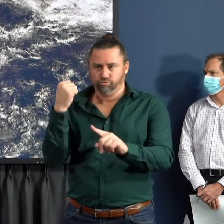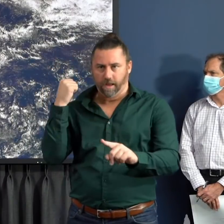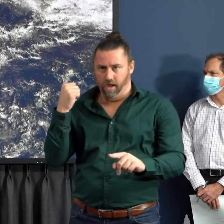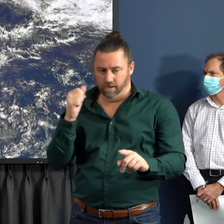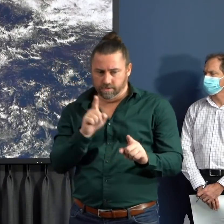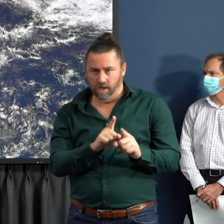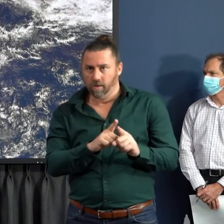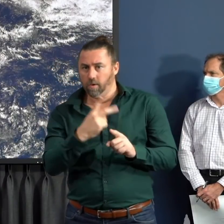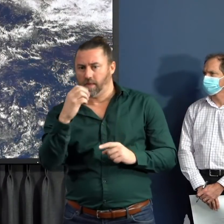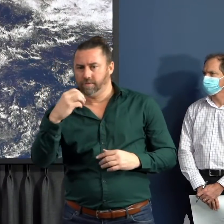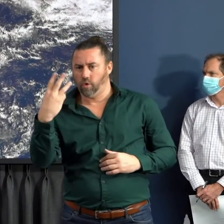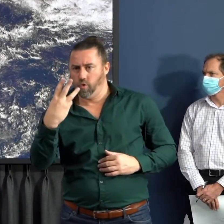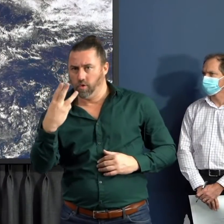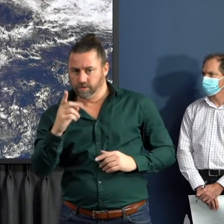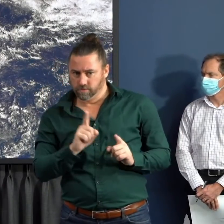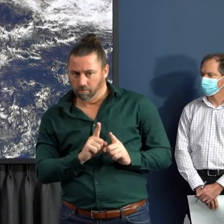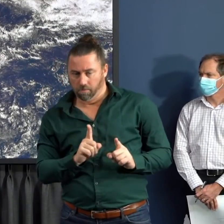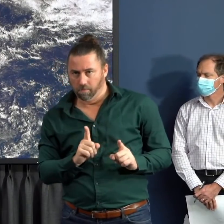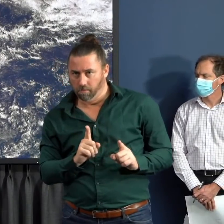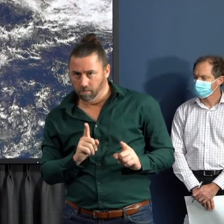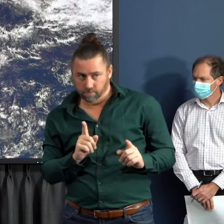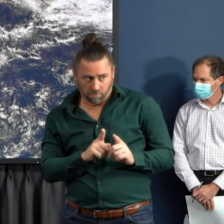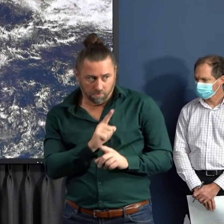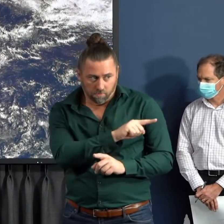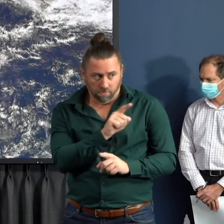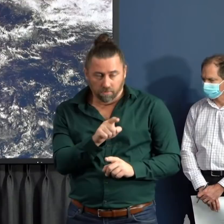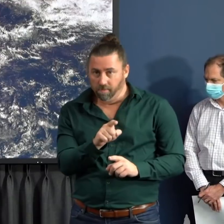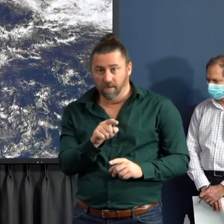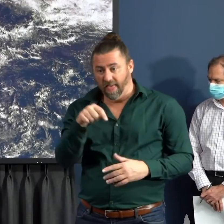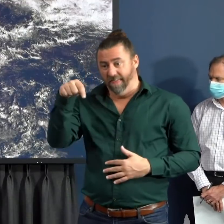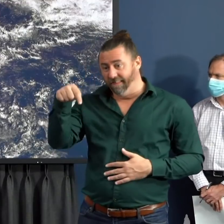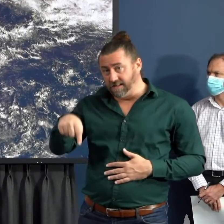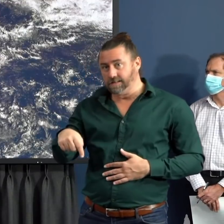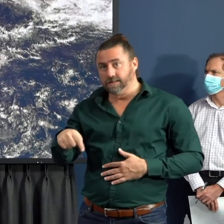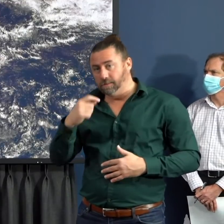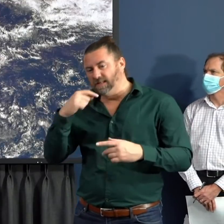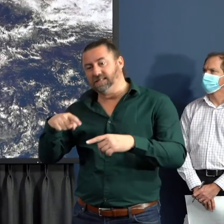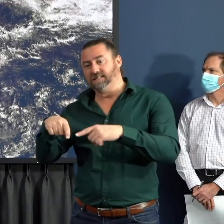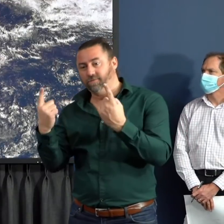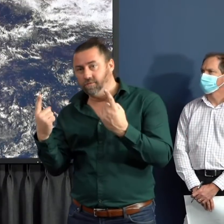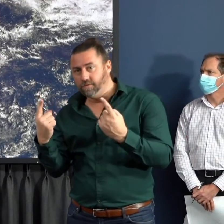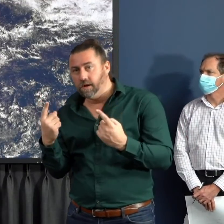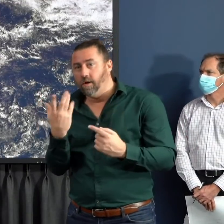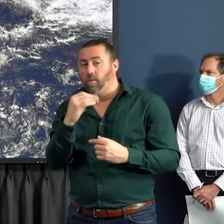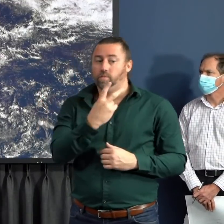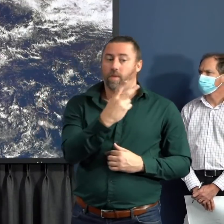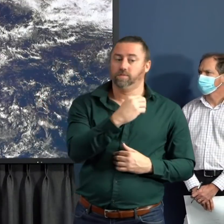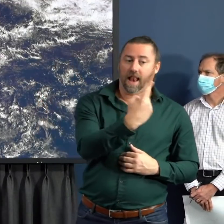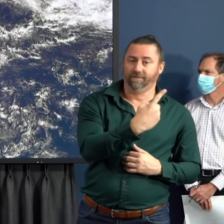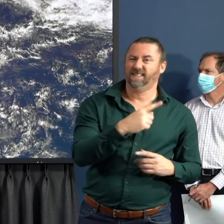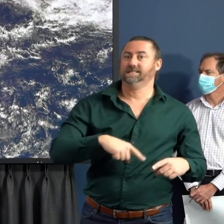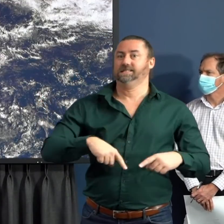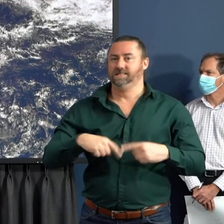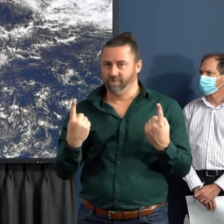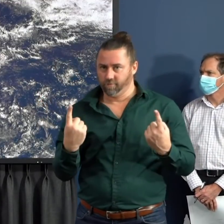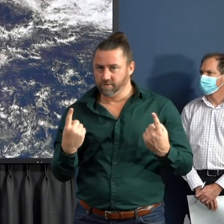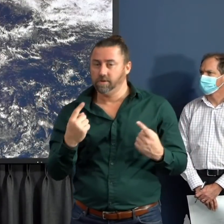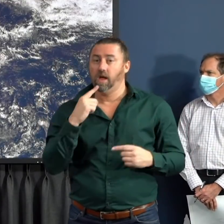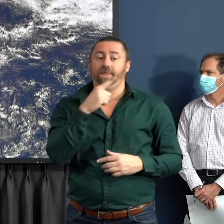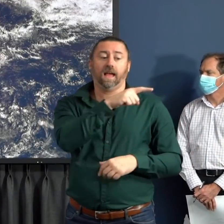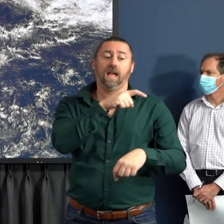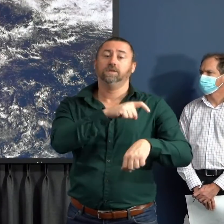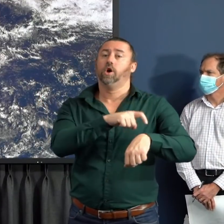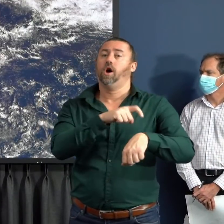like 2013? This is a unique event. There is no doubt about that. It is different to 2011. In 2011